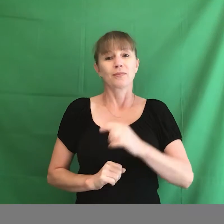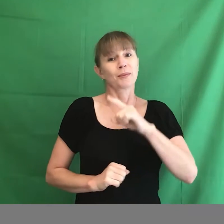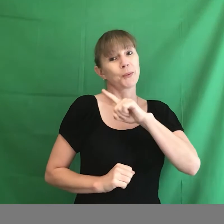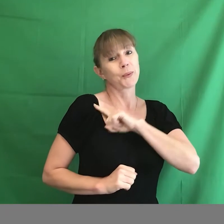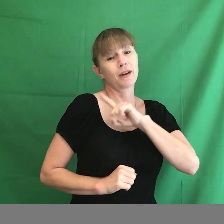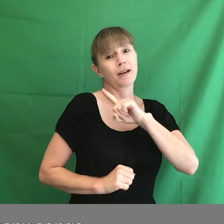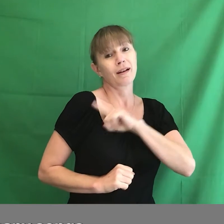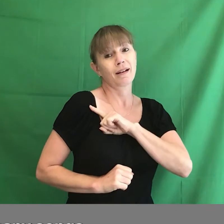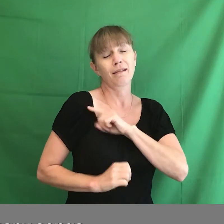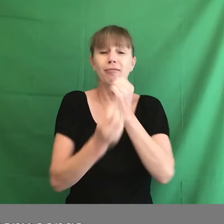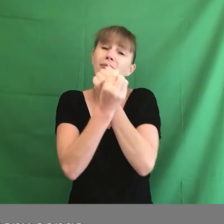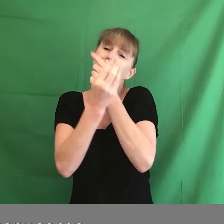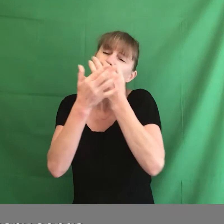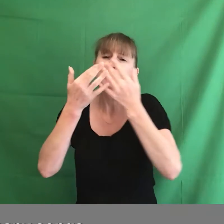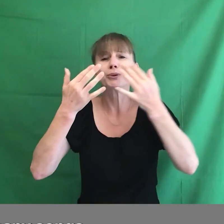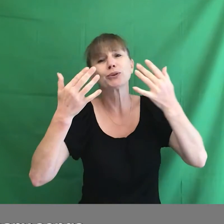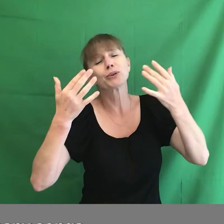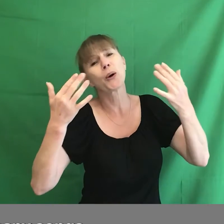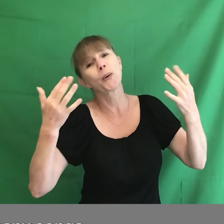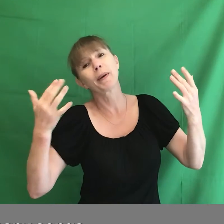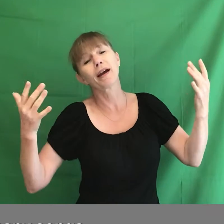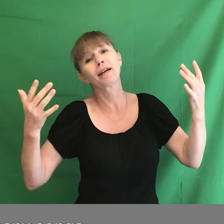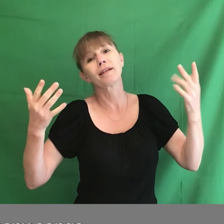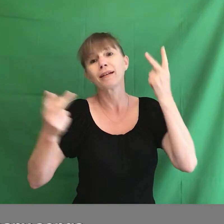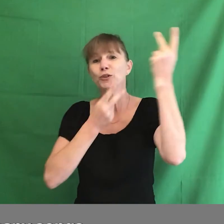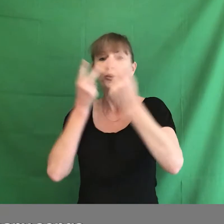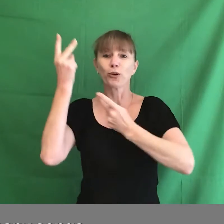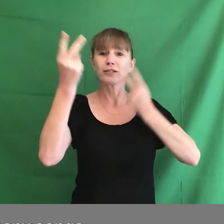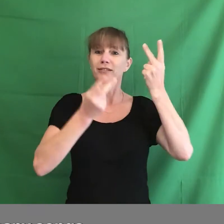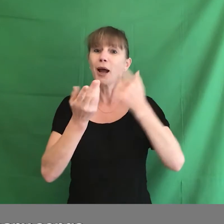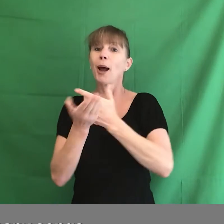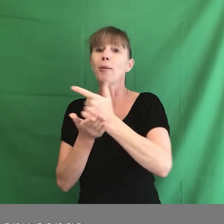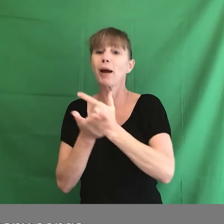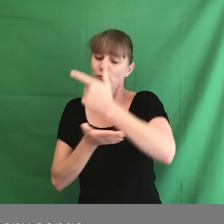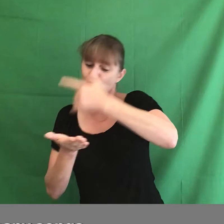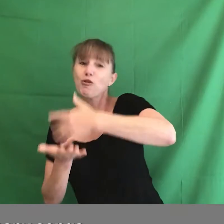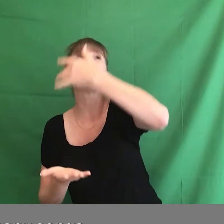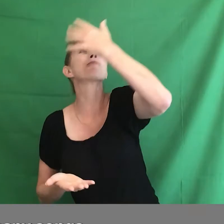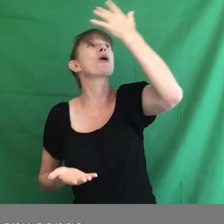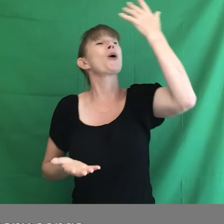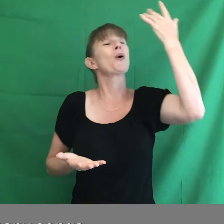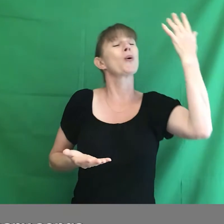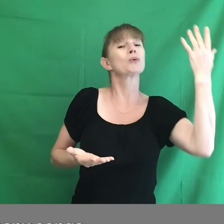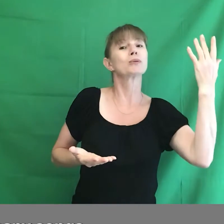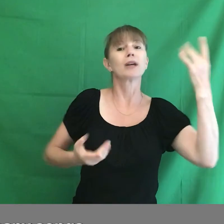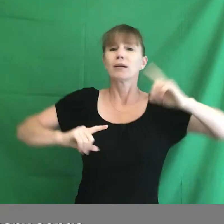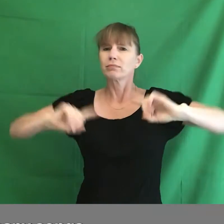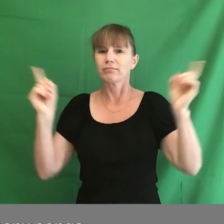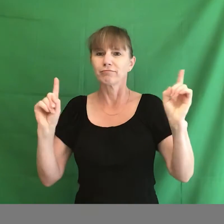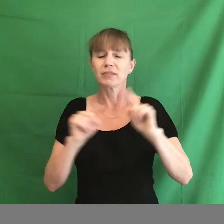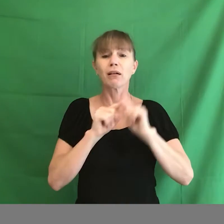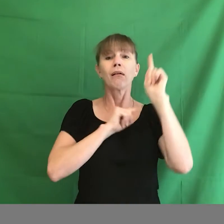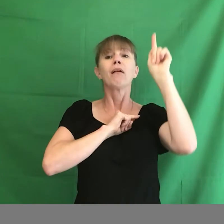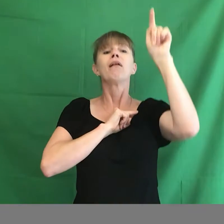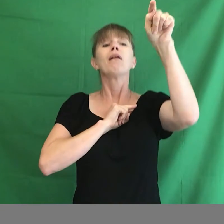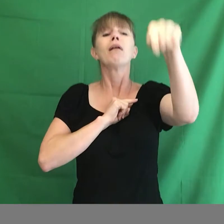Ready? Why are there so many songs about rainbows